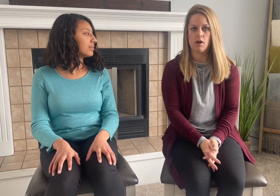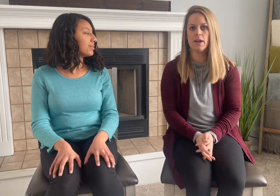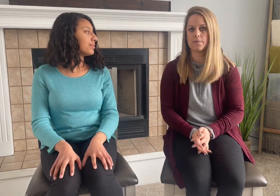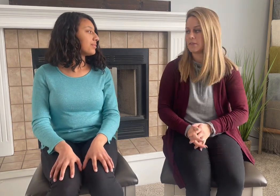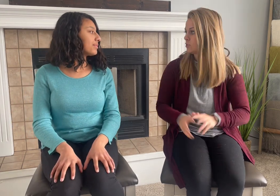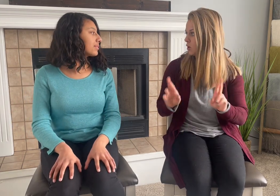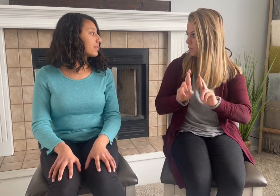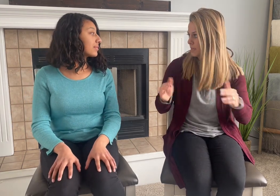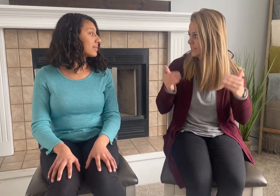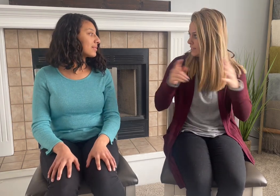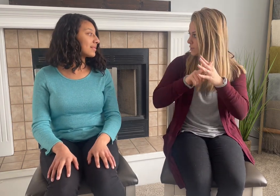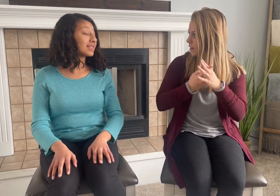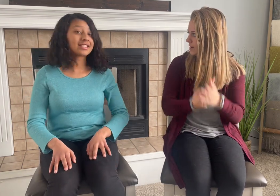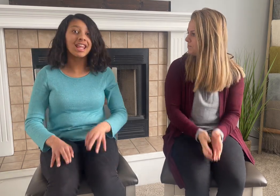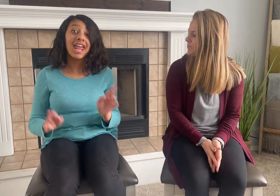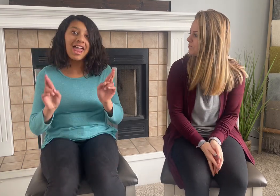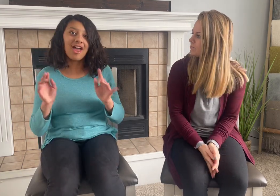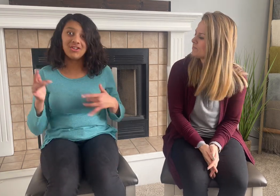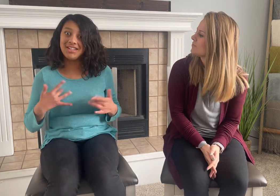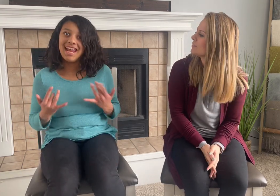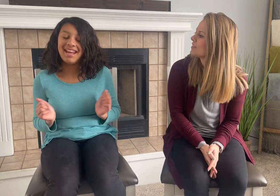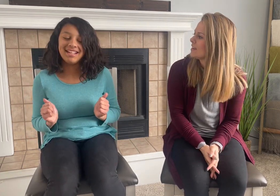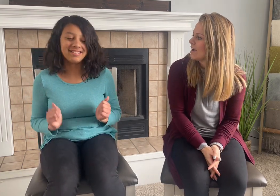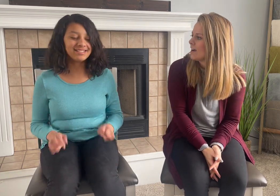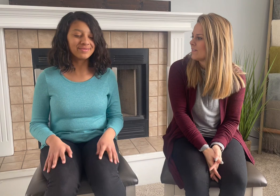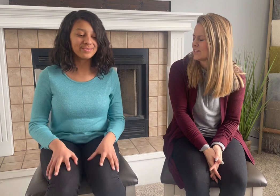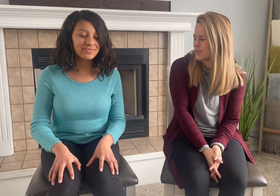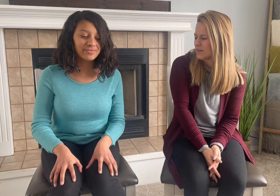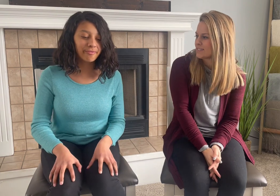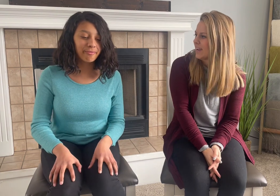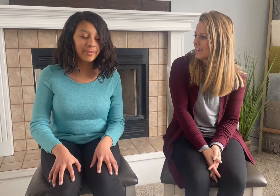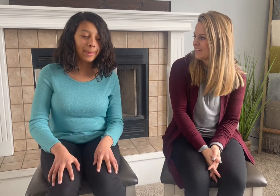All right, so let's get started. We are so excited. Good.